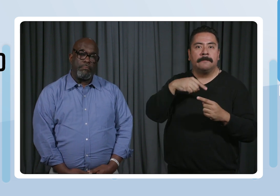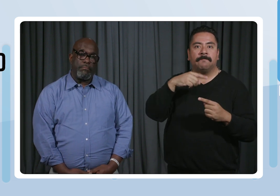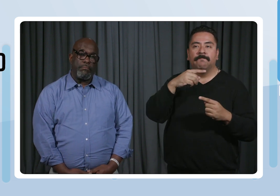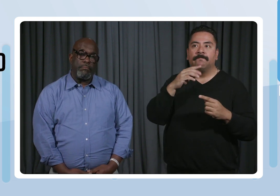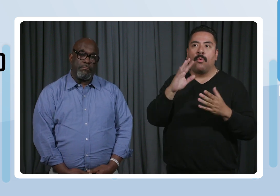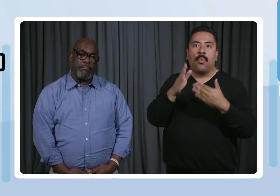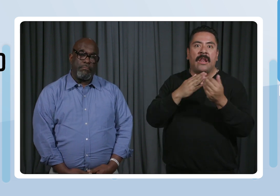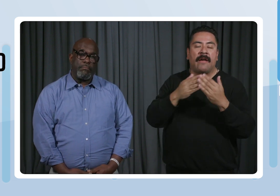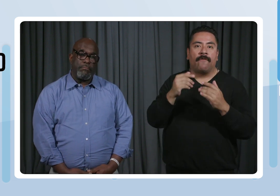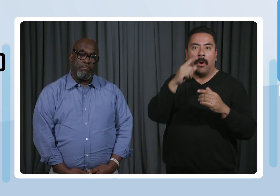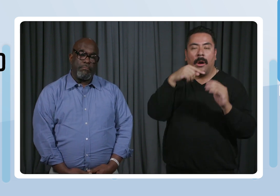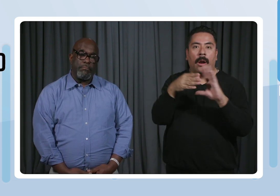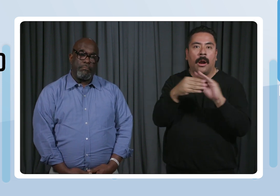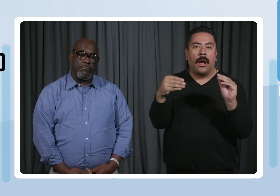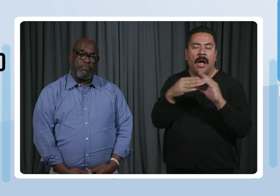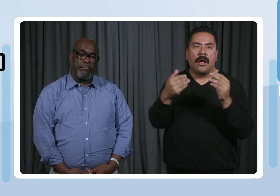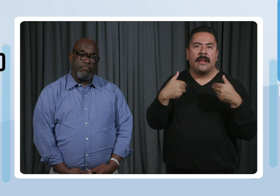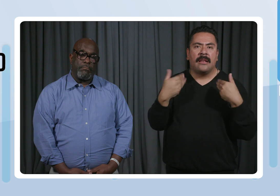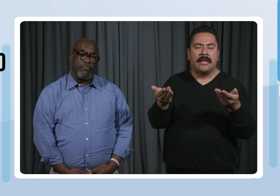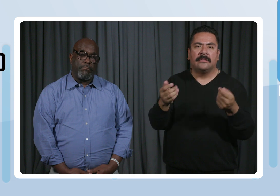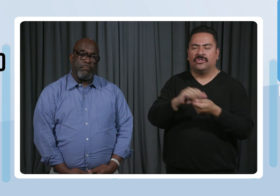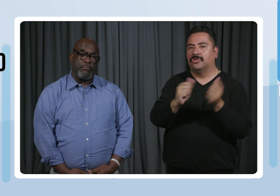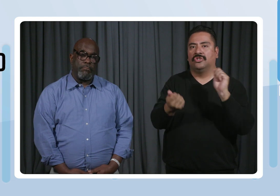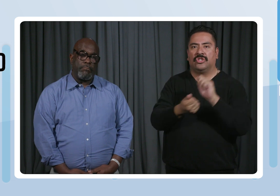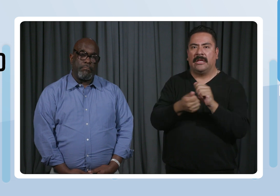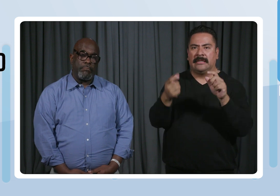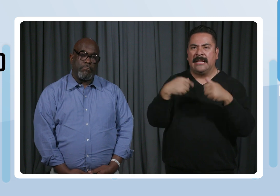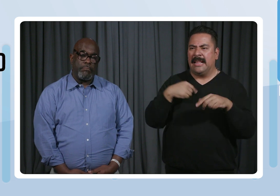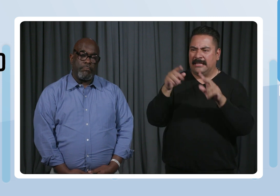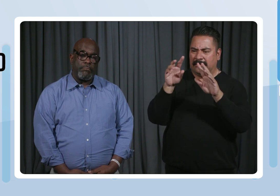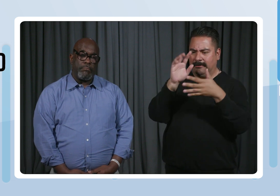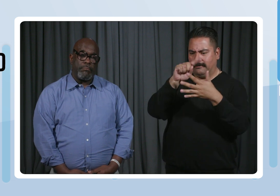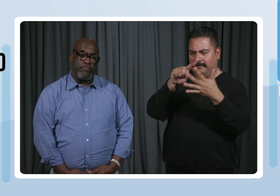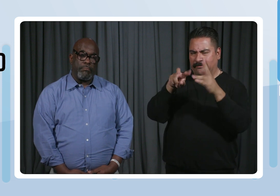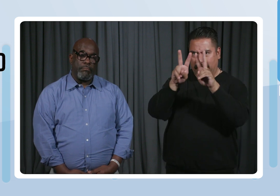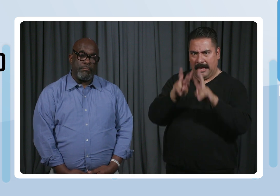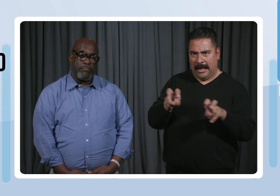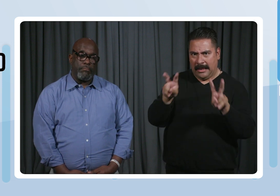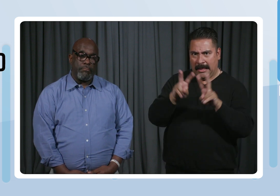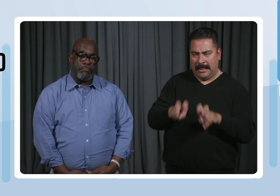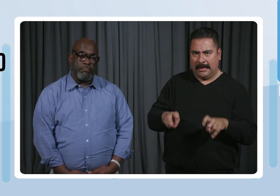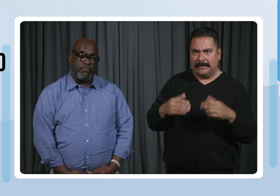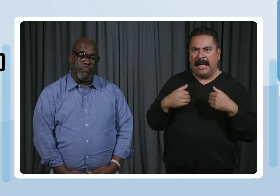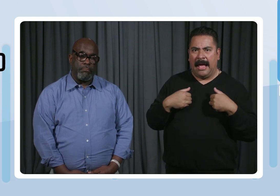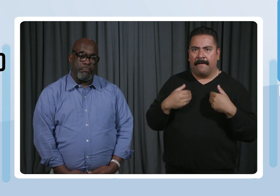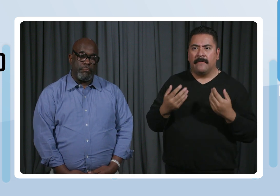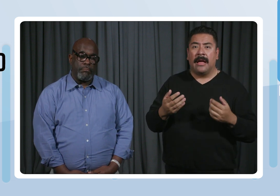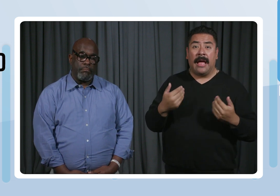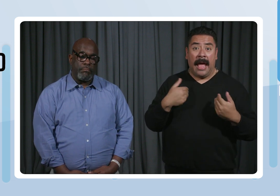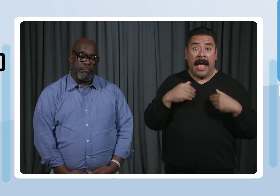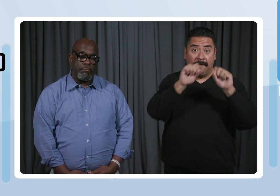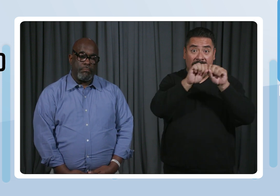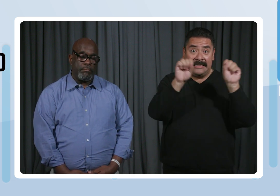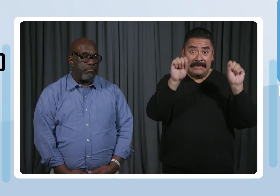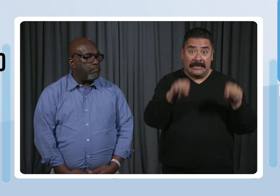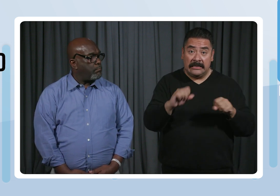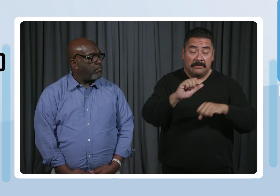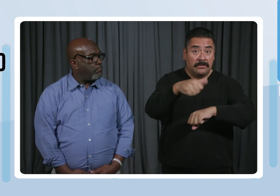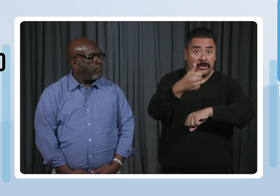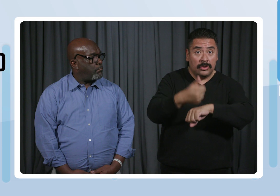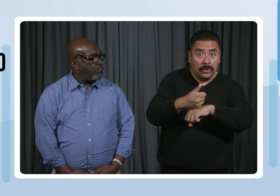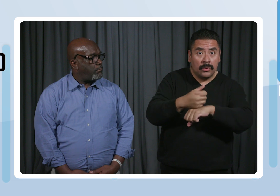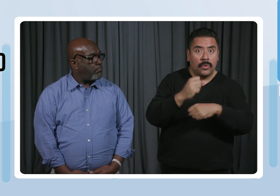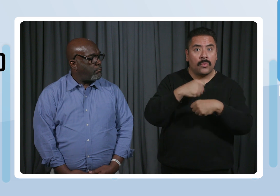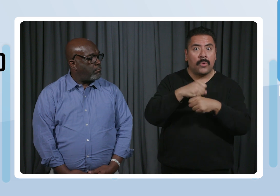believe, let's debunk those. Let's go through those. Let's sort through that. There are absolutely systems in place that